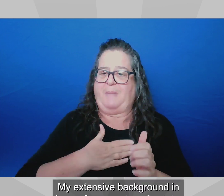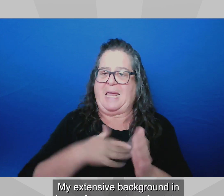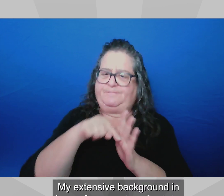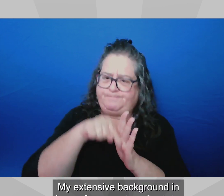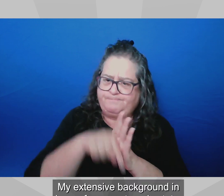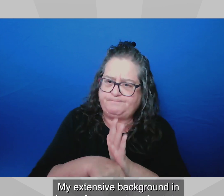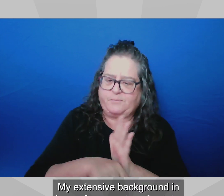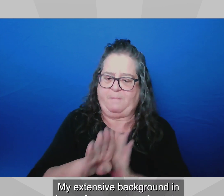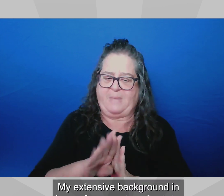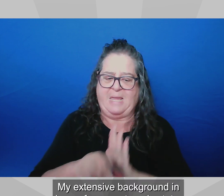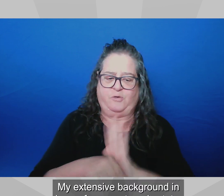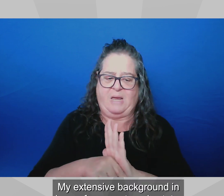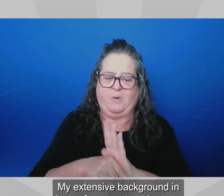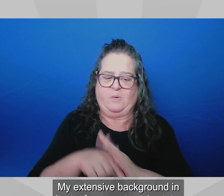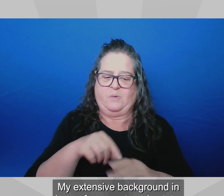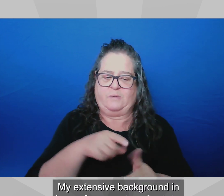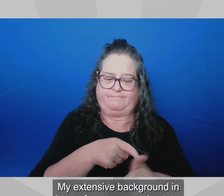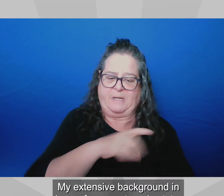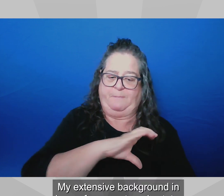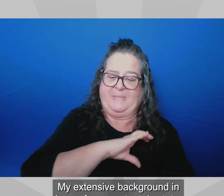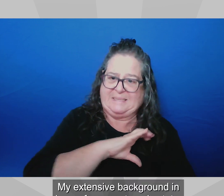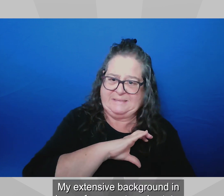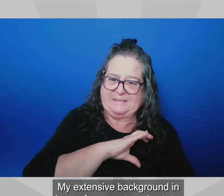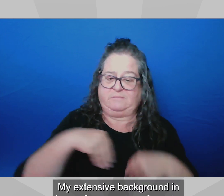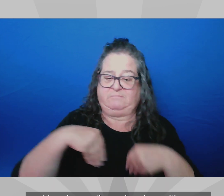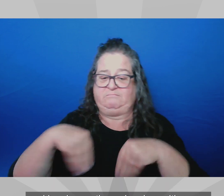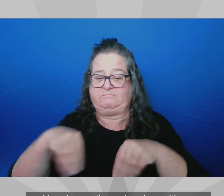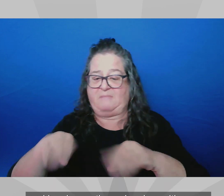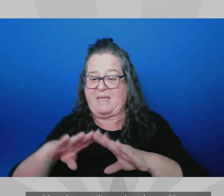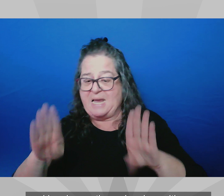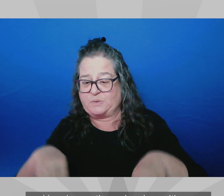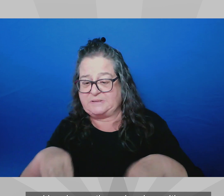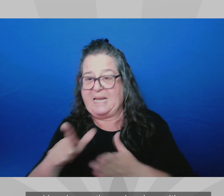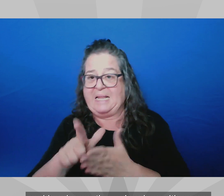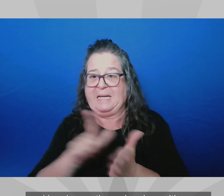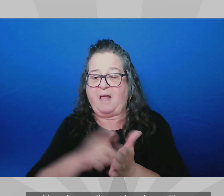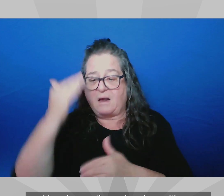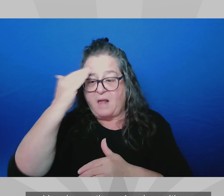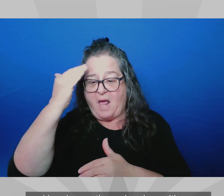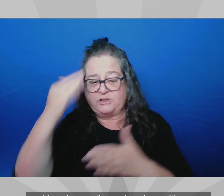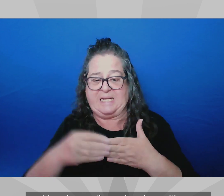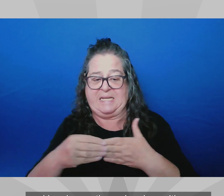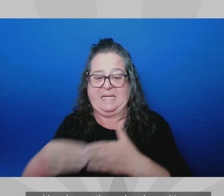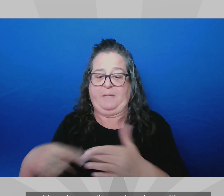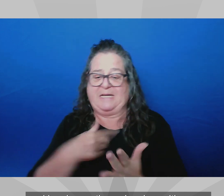My extensive background in law enforcement, real estate, and legal expertise uniquely positions me